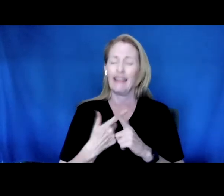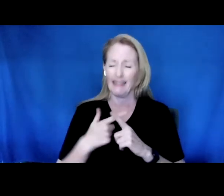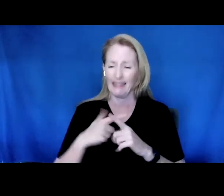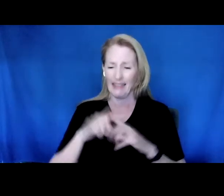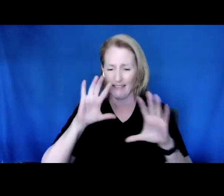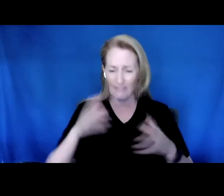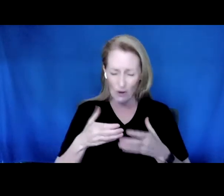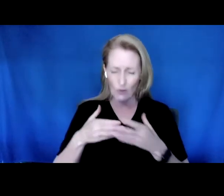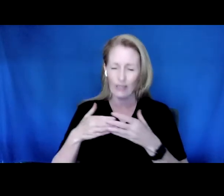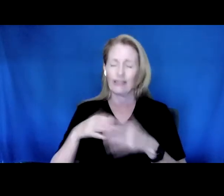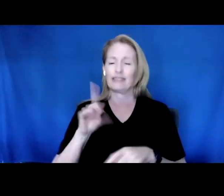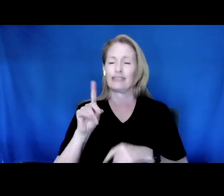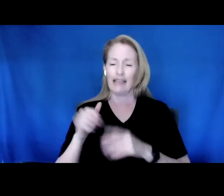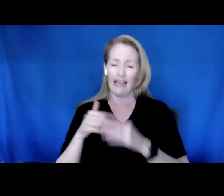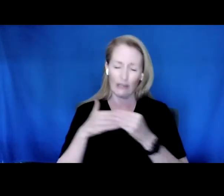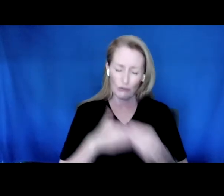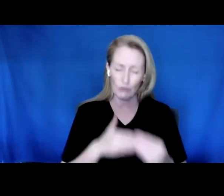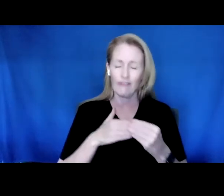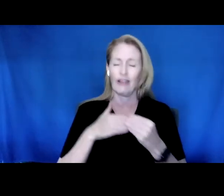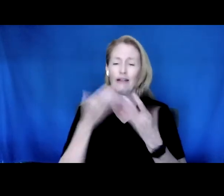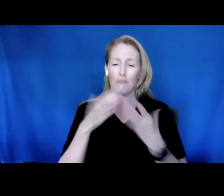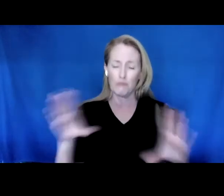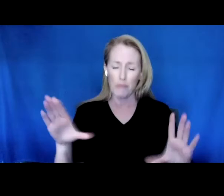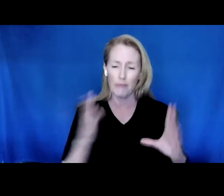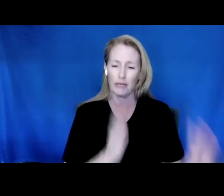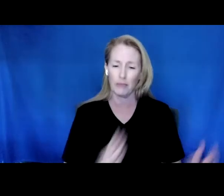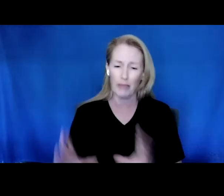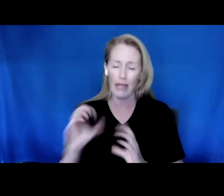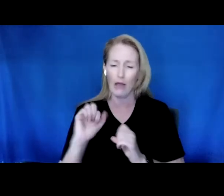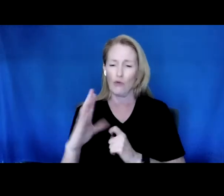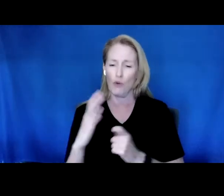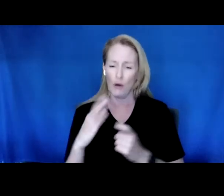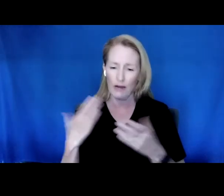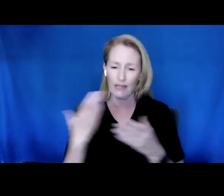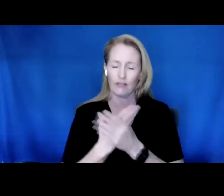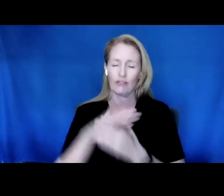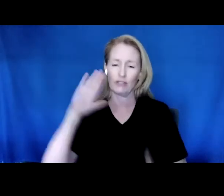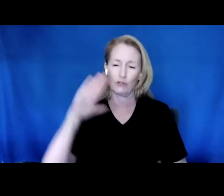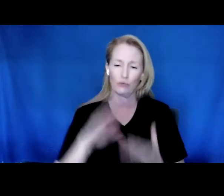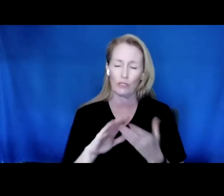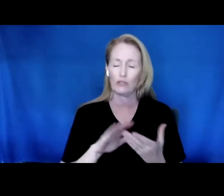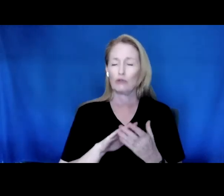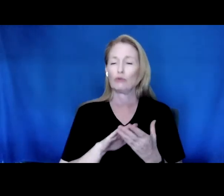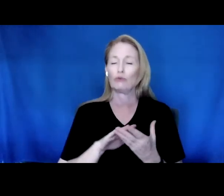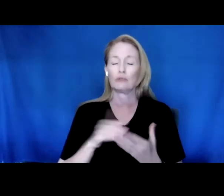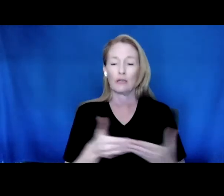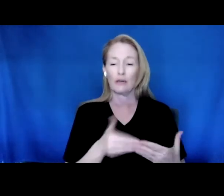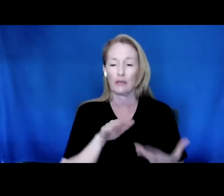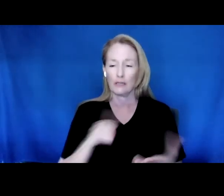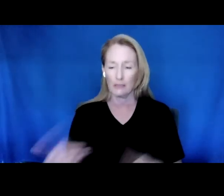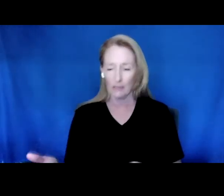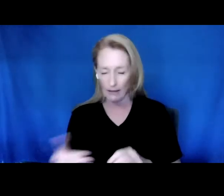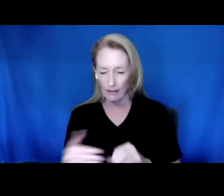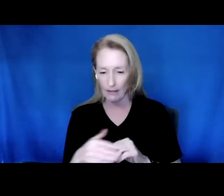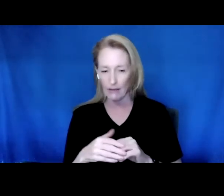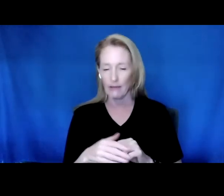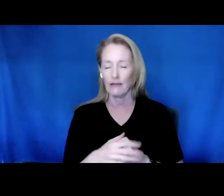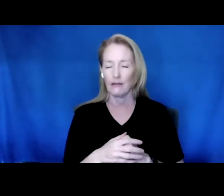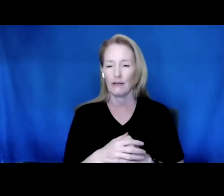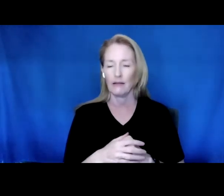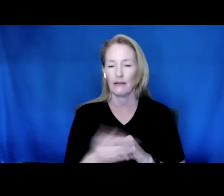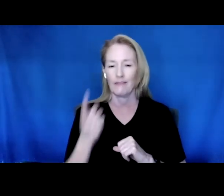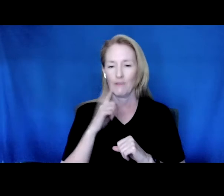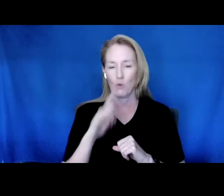plan or intervention to best reduce fetal infant mortality amongst our priority populations. In